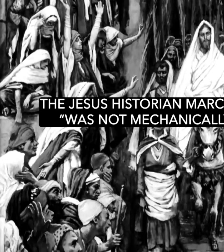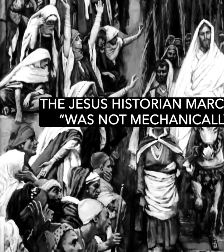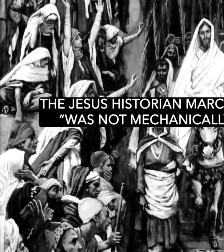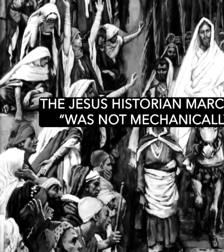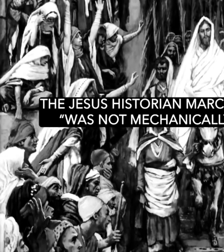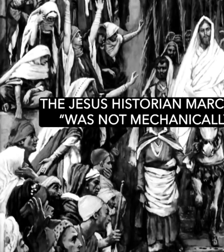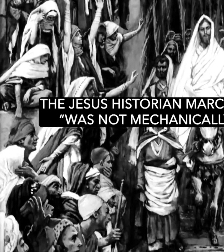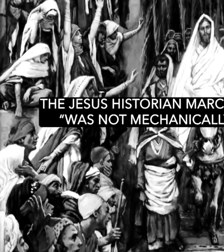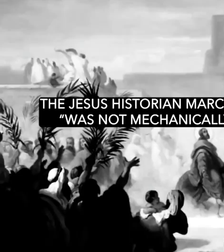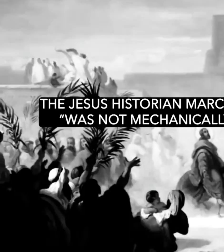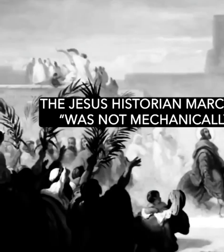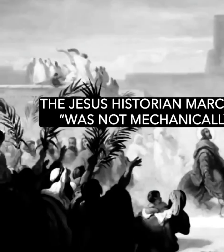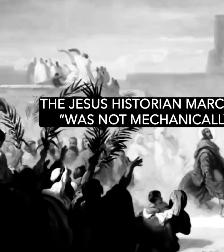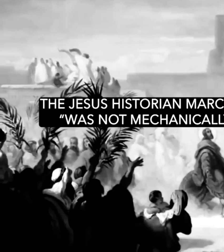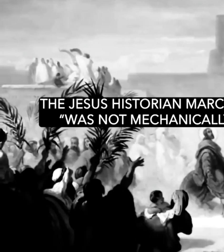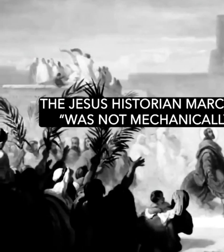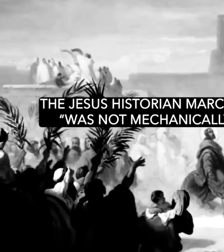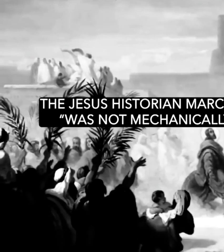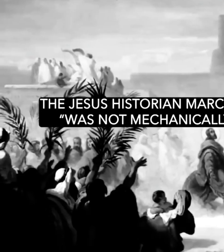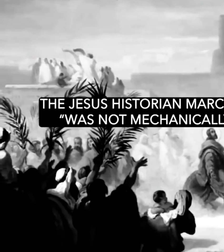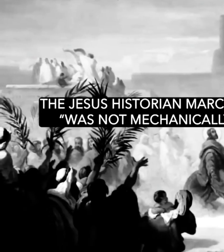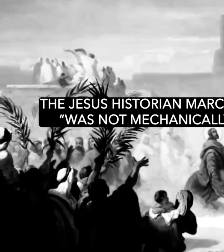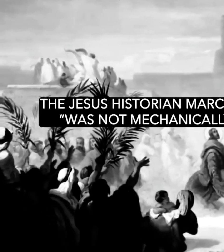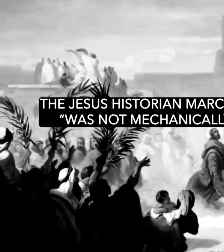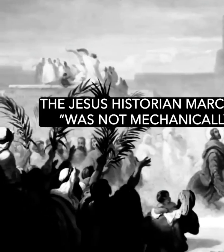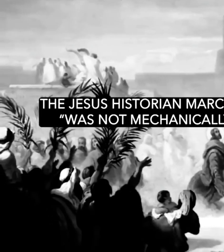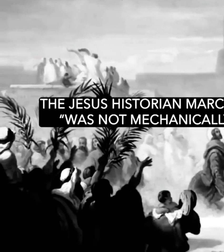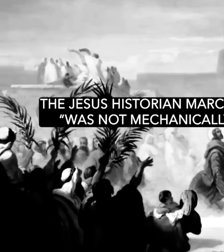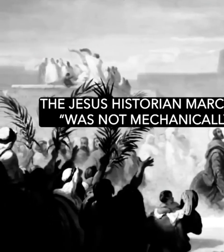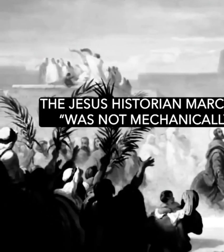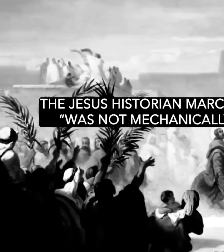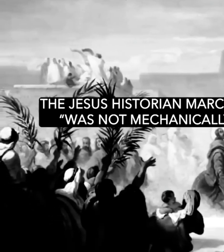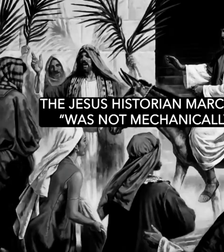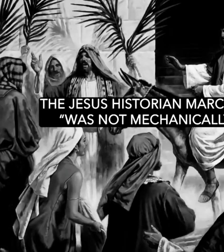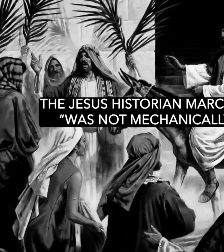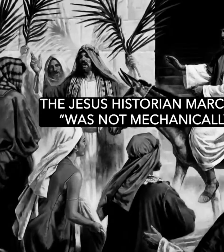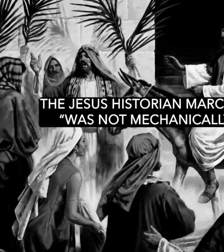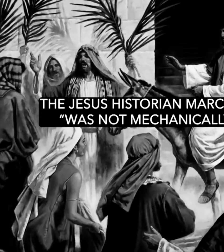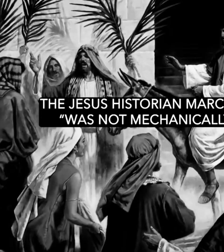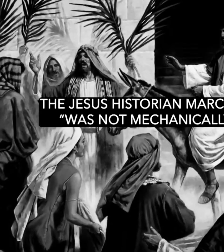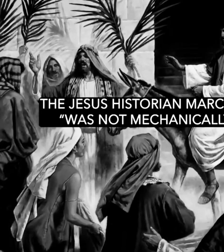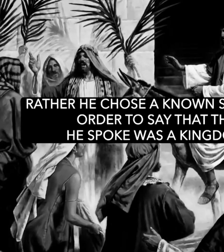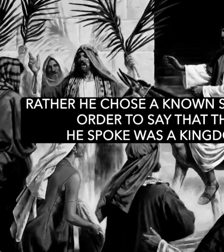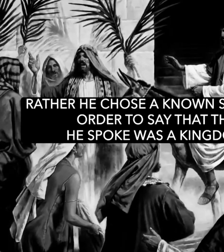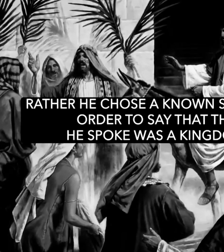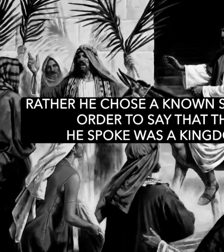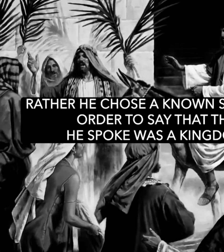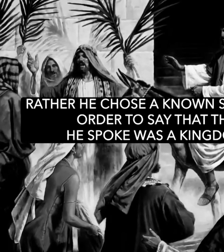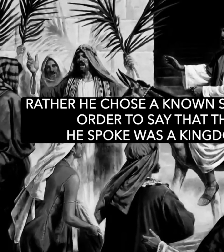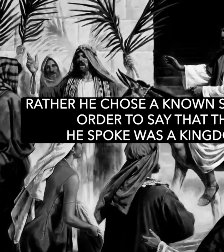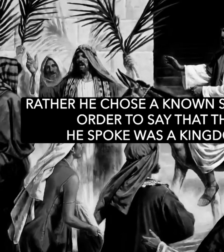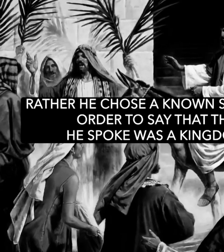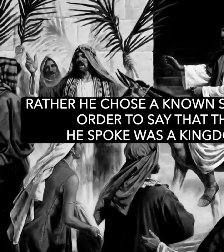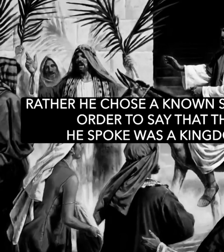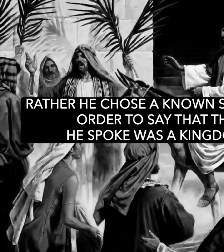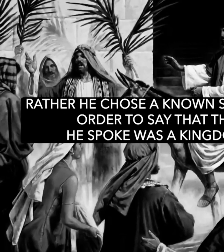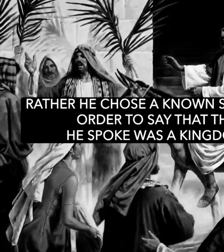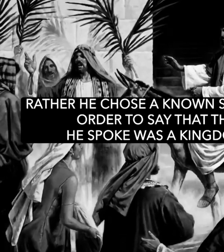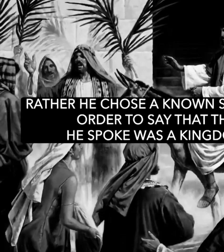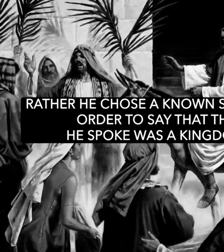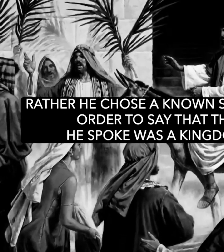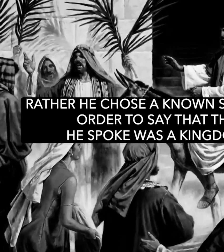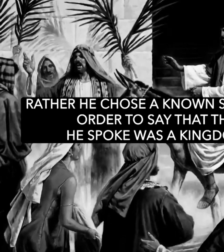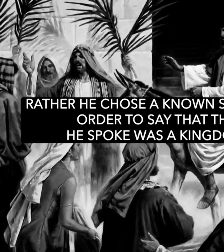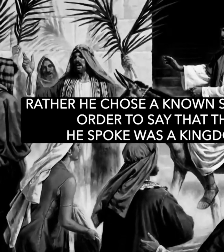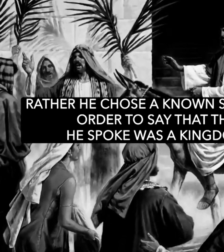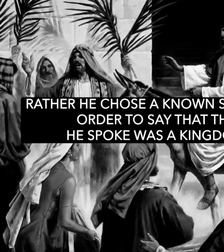Jesus historian Marcus Borg wrote that Jesus was not mechanically fulfilling a prophecy. Rather, he chose a known